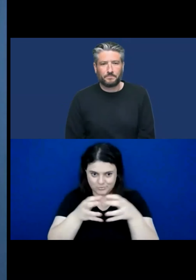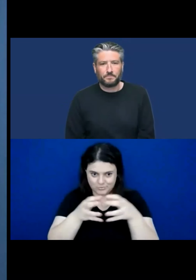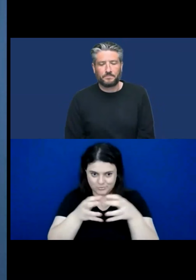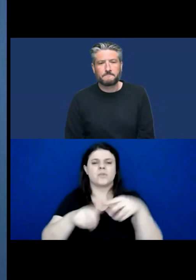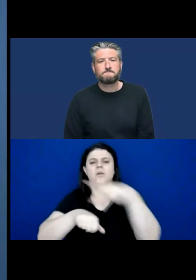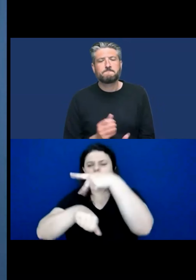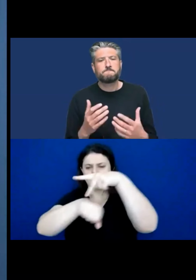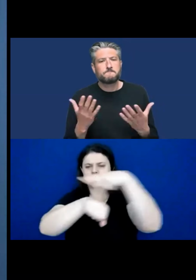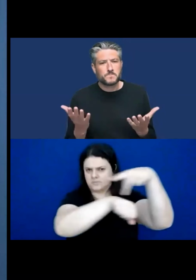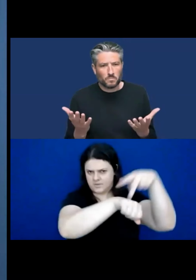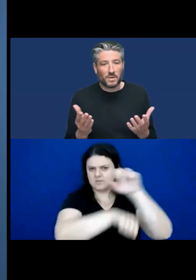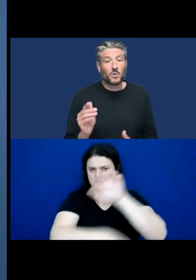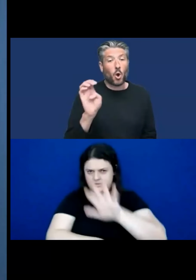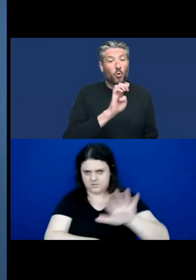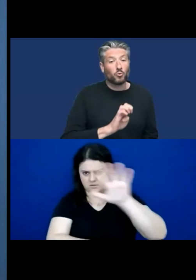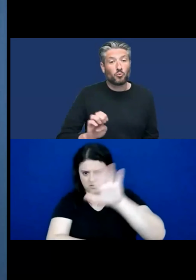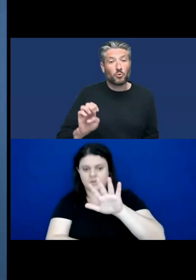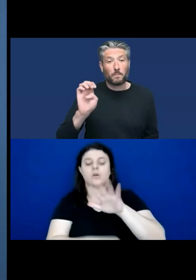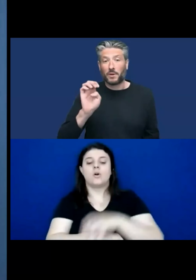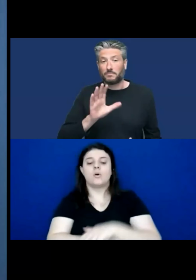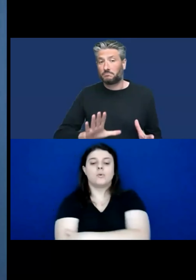countries in Europe, believe it or not,